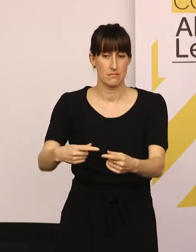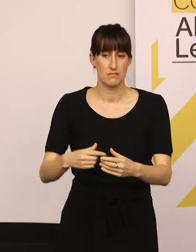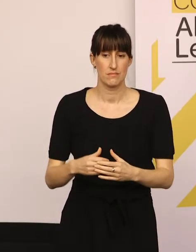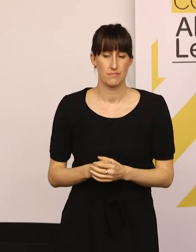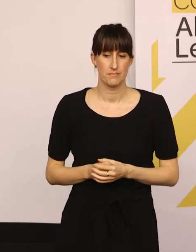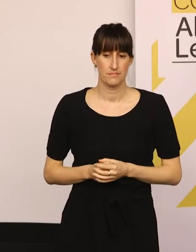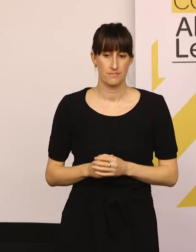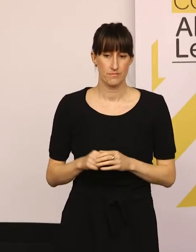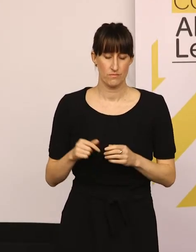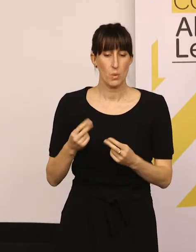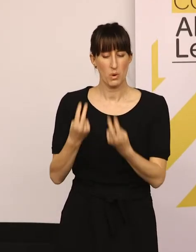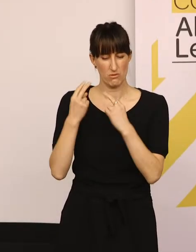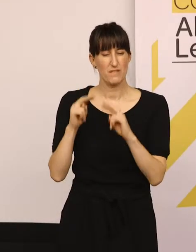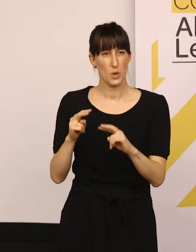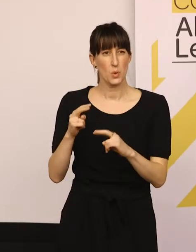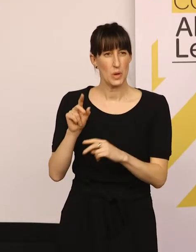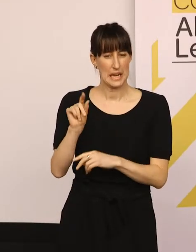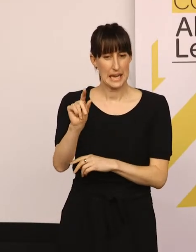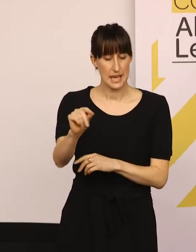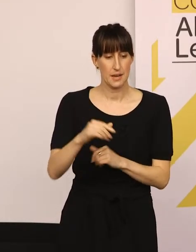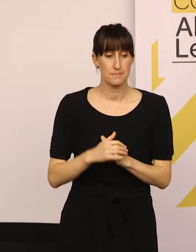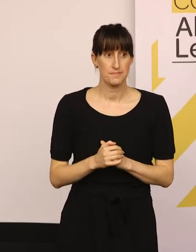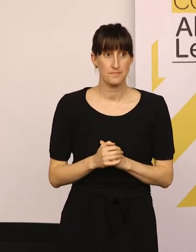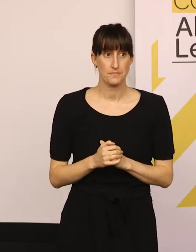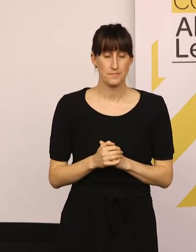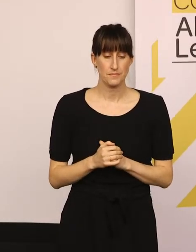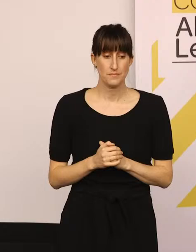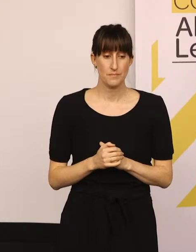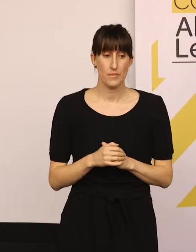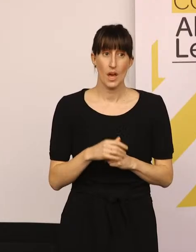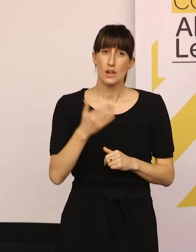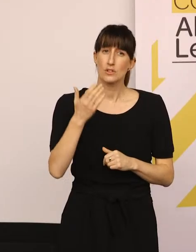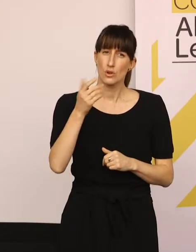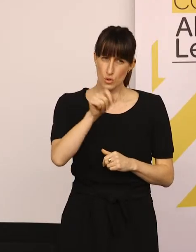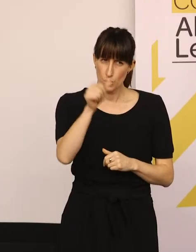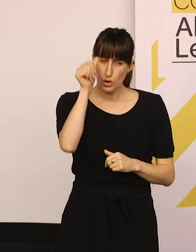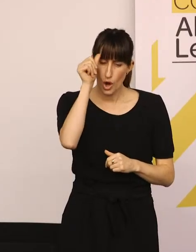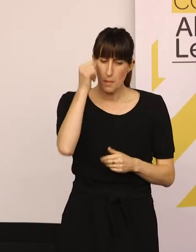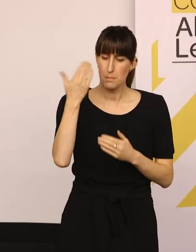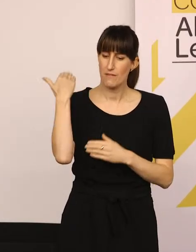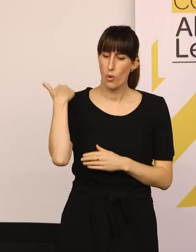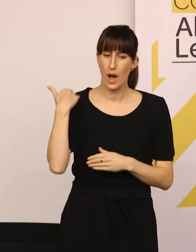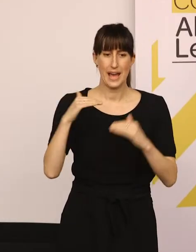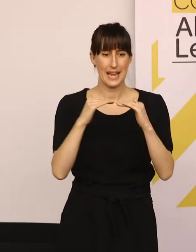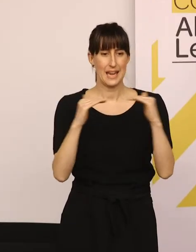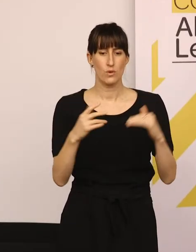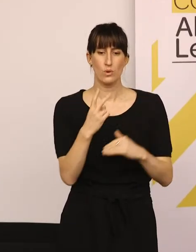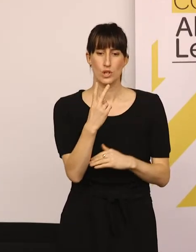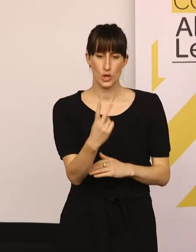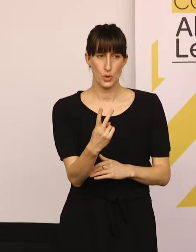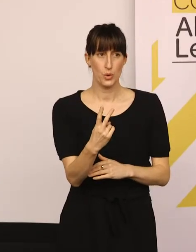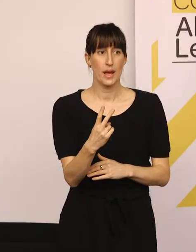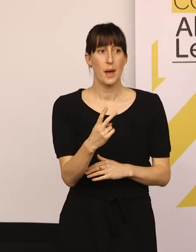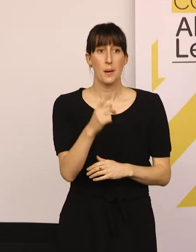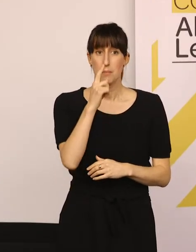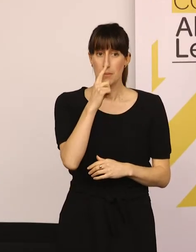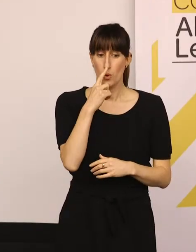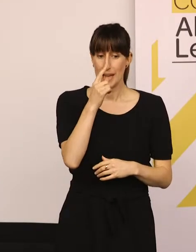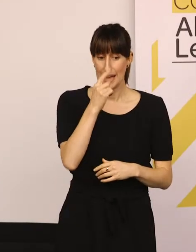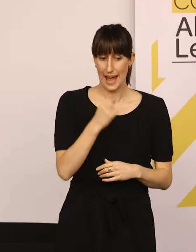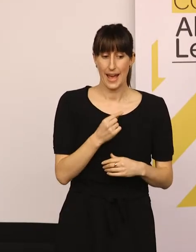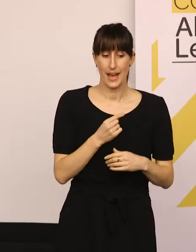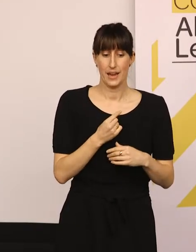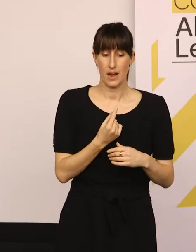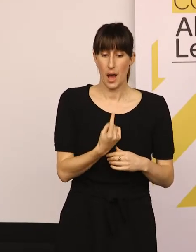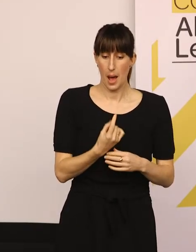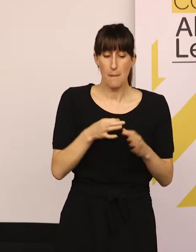have. Secondly, just to the exemption process, under Alert Level 2, there were 142 exemptions from managed isolation that